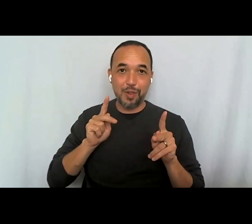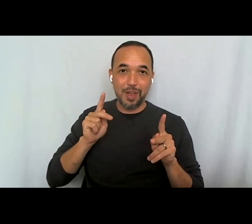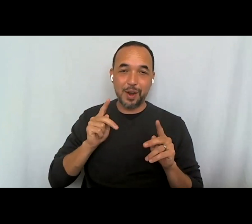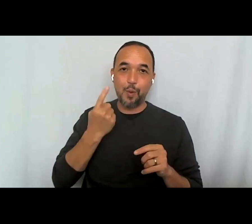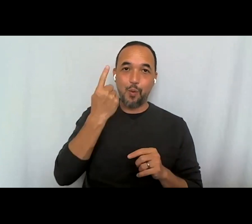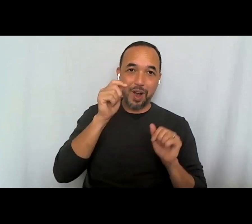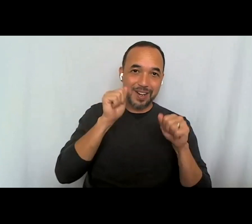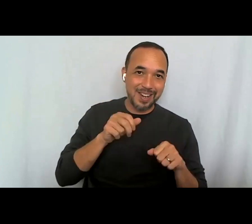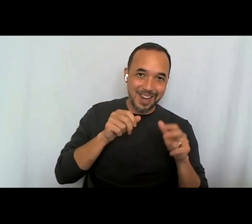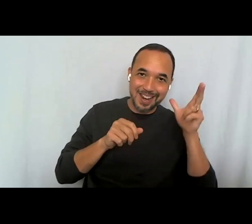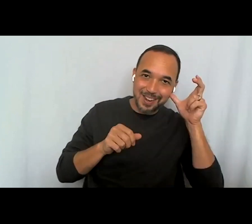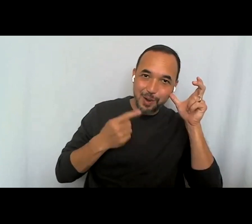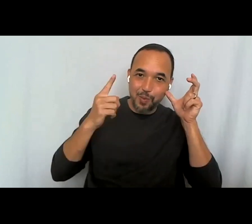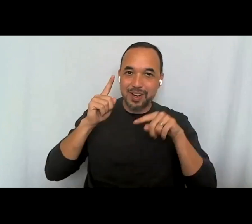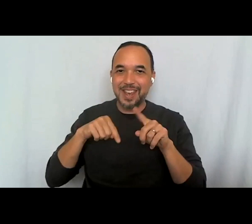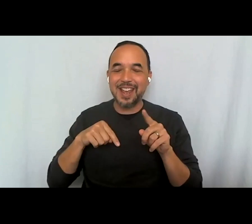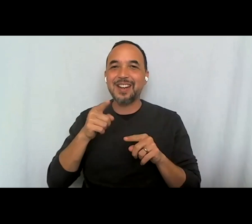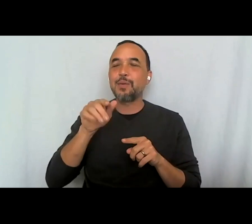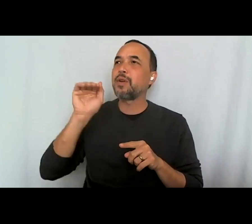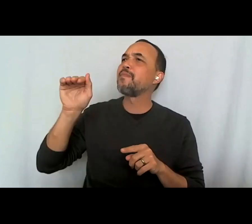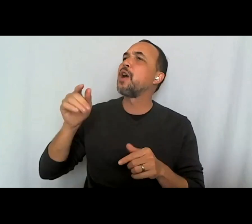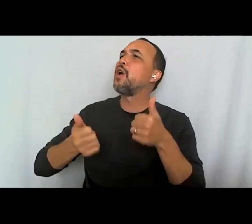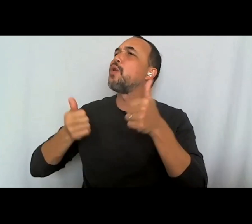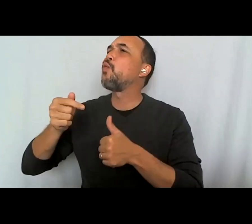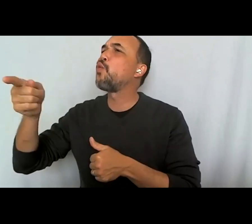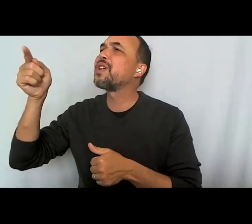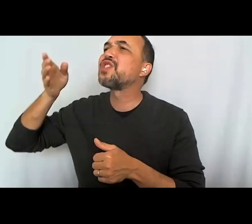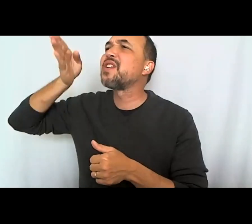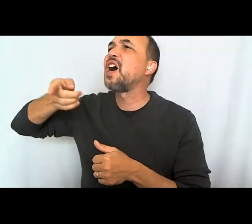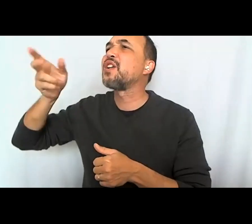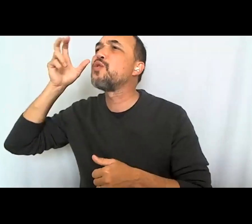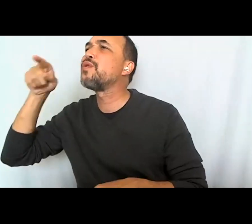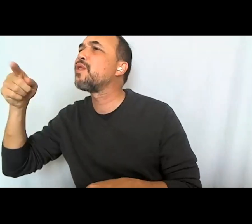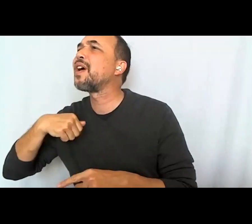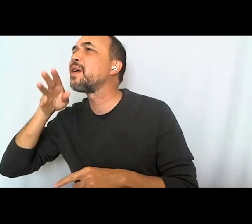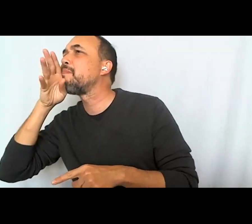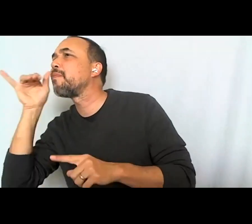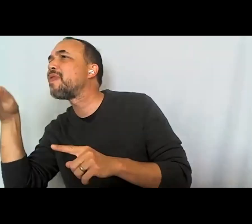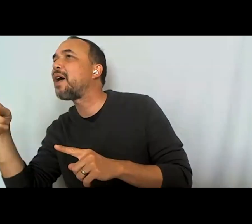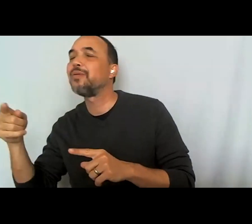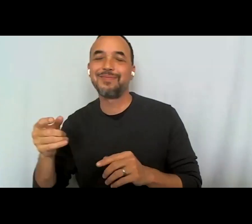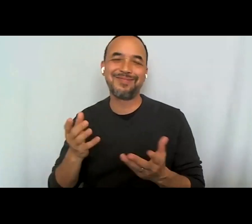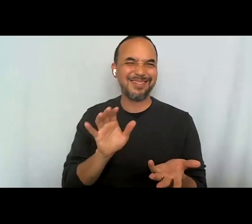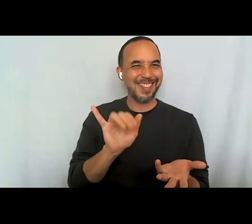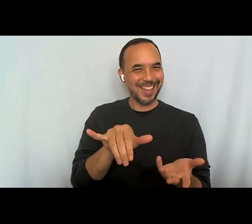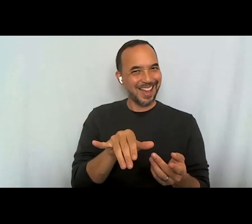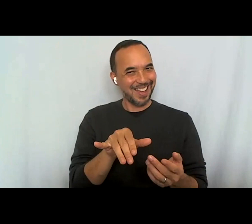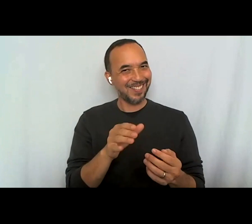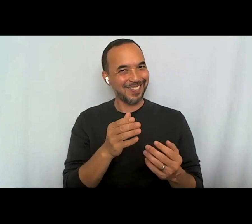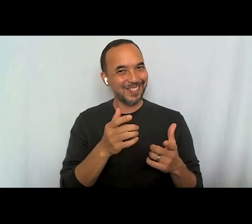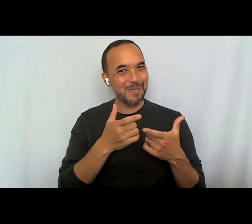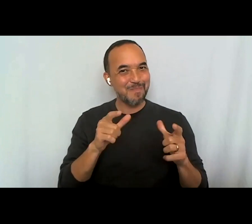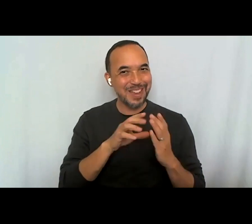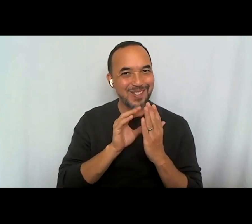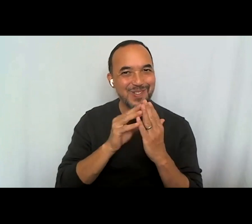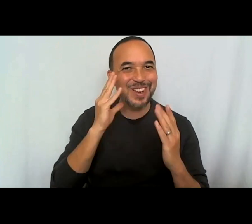your hearing side, so I can talk to that side." So it was such a learning experience. We